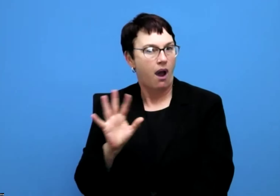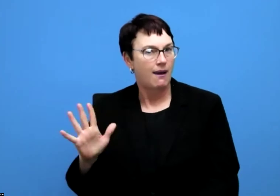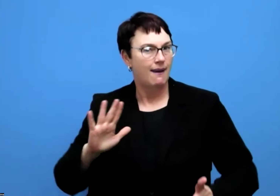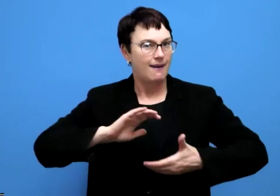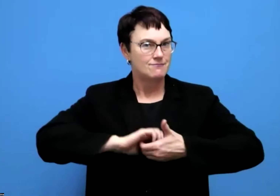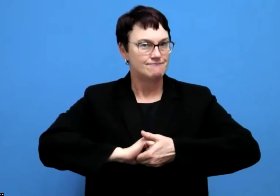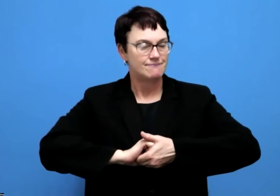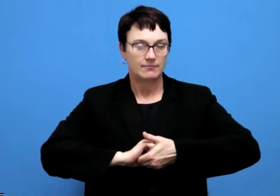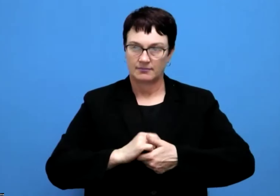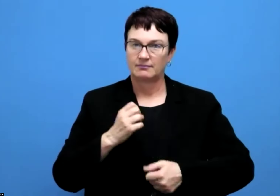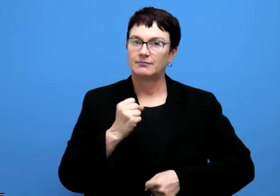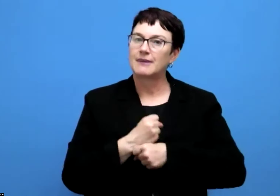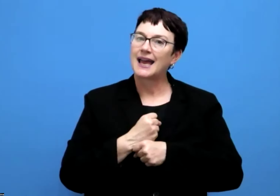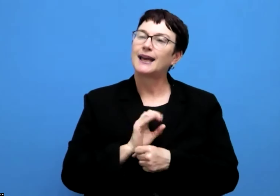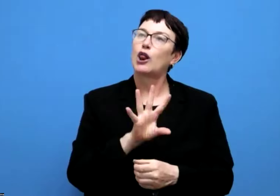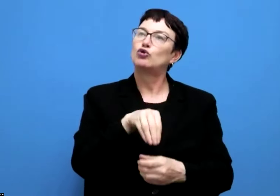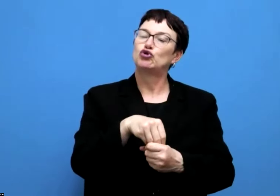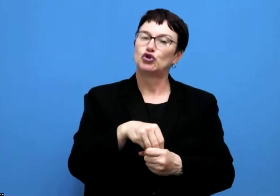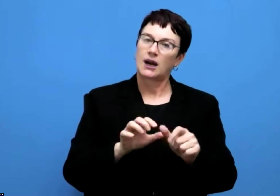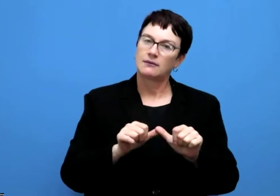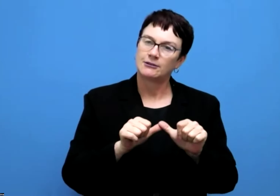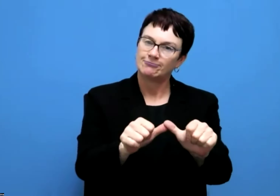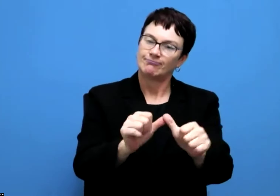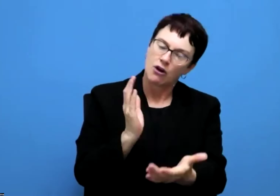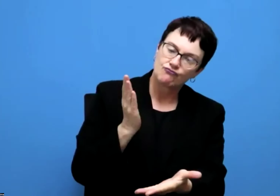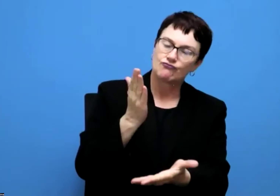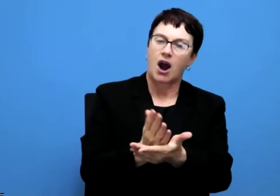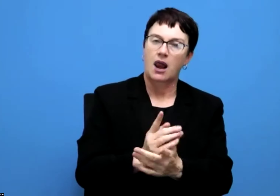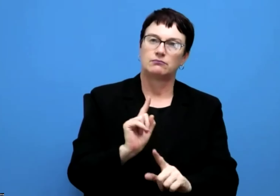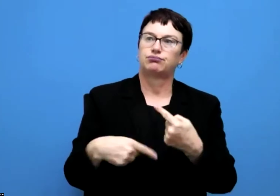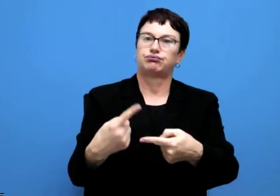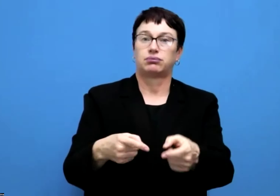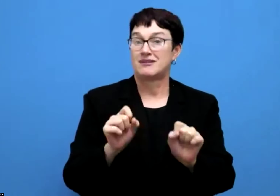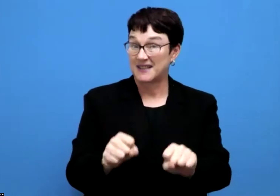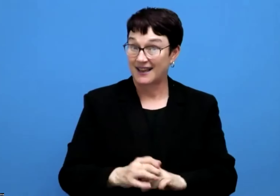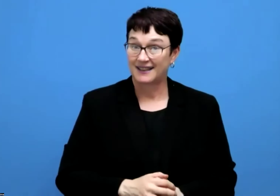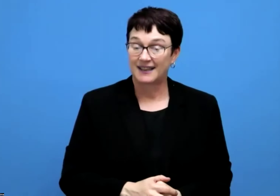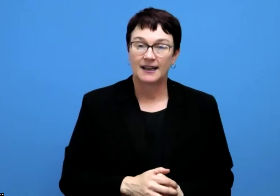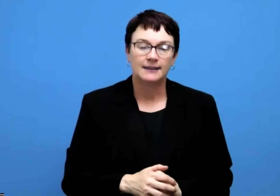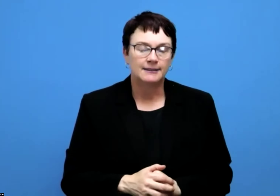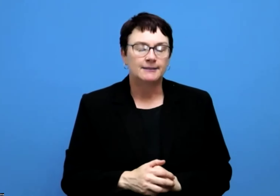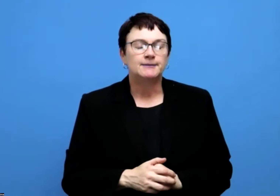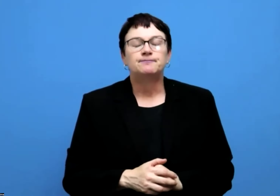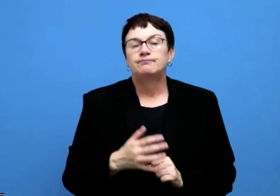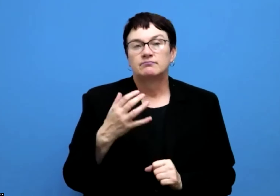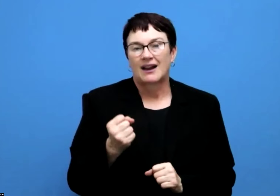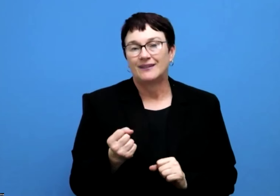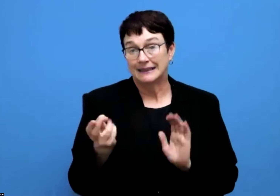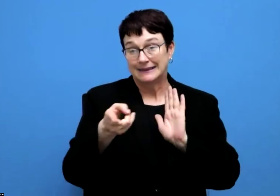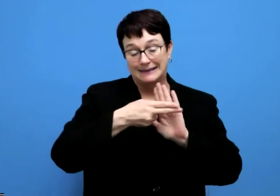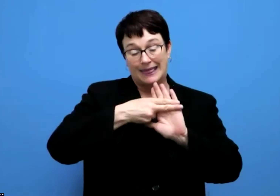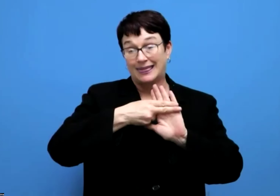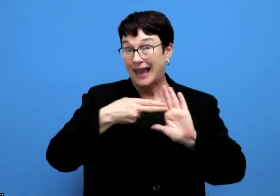and sustainable. The third thing I want to talk about is tackling stigma and bias head-on.